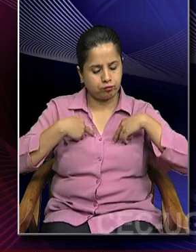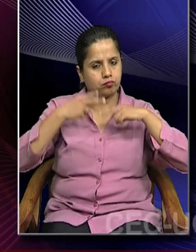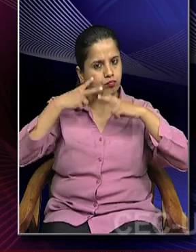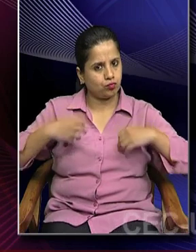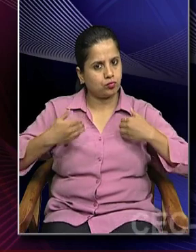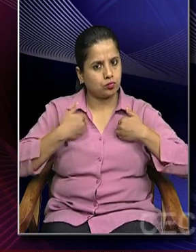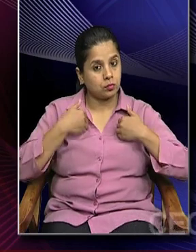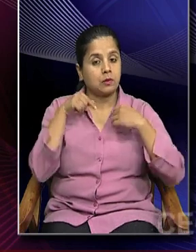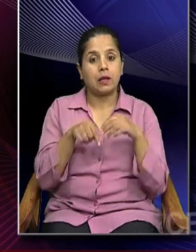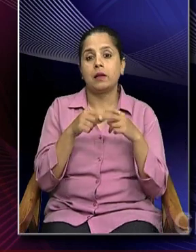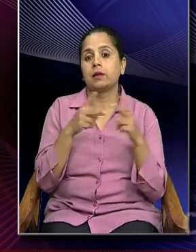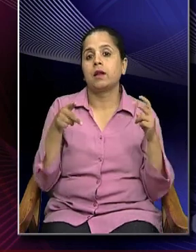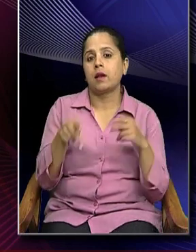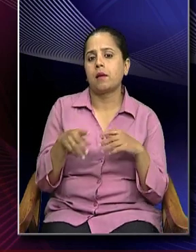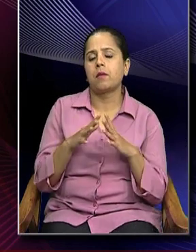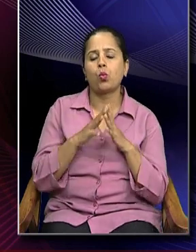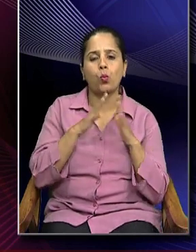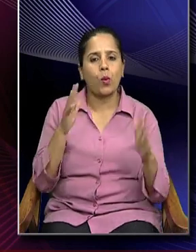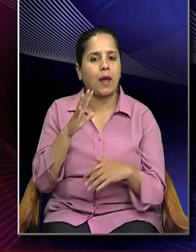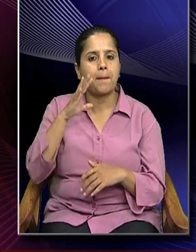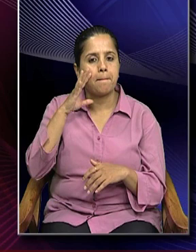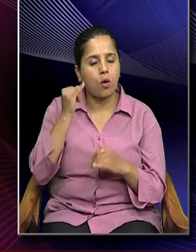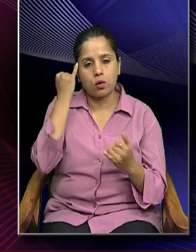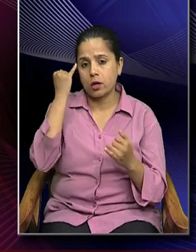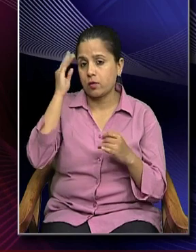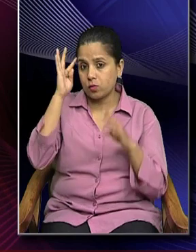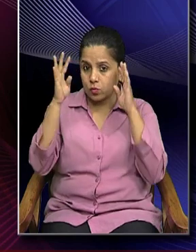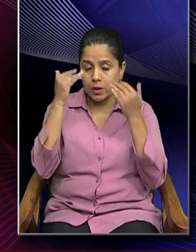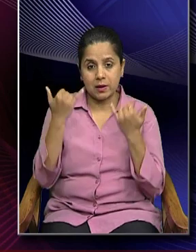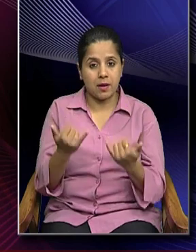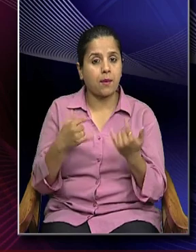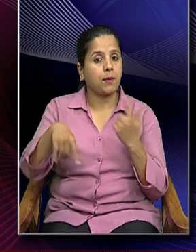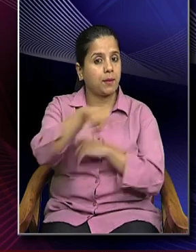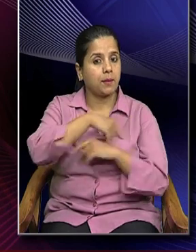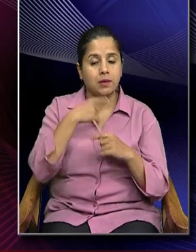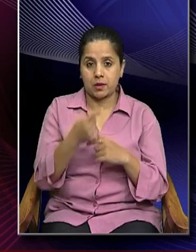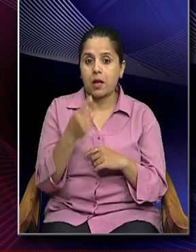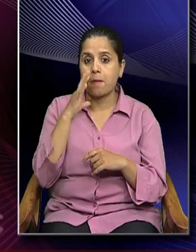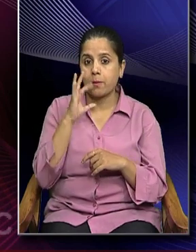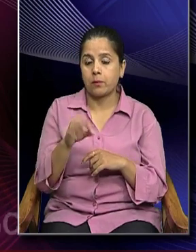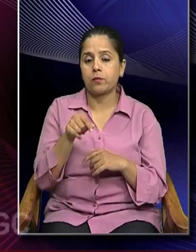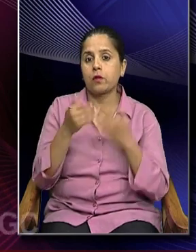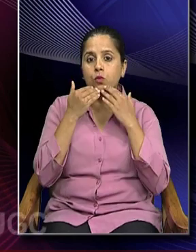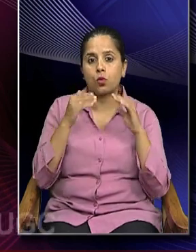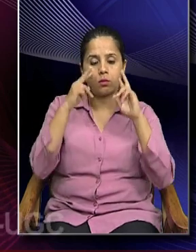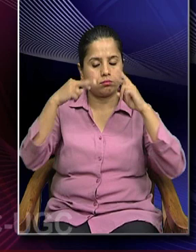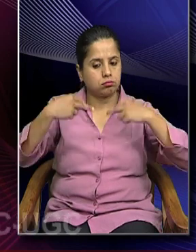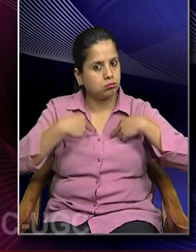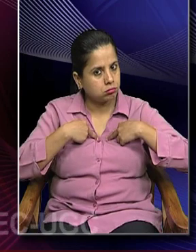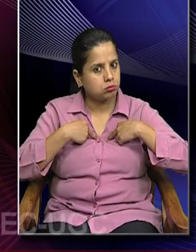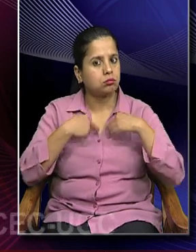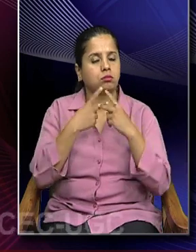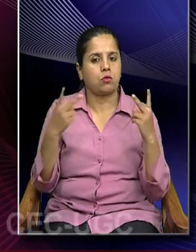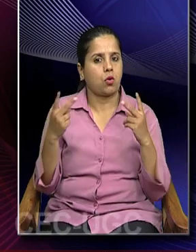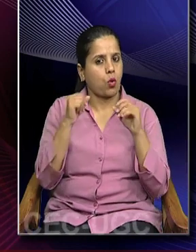is considered to be the most innovative assessment in the present realm. The student reflect